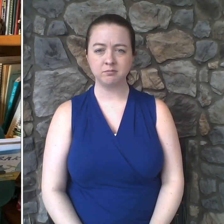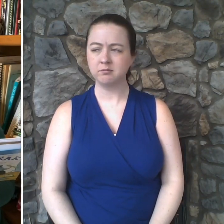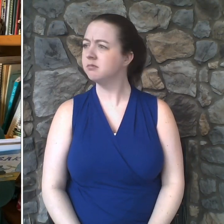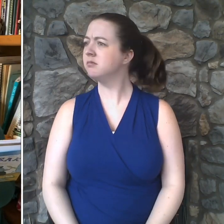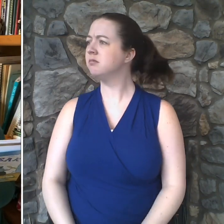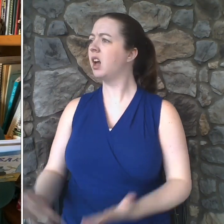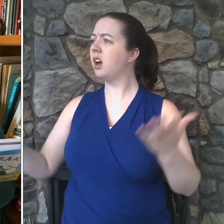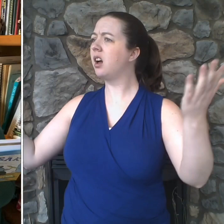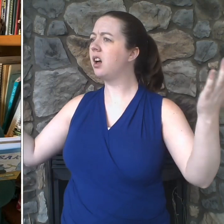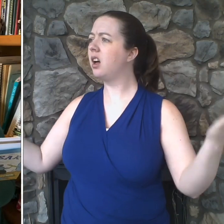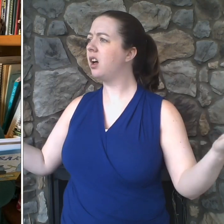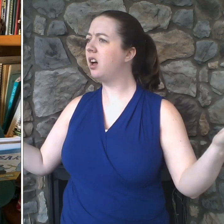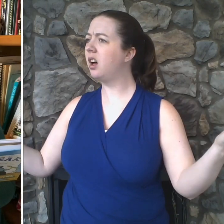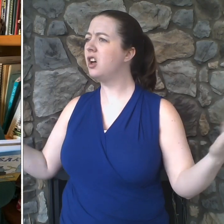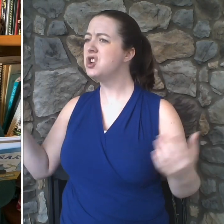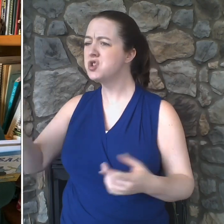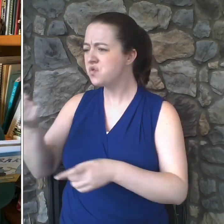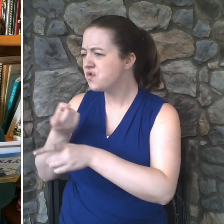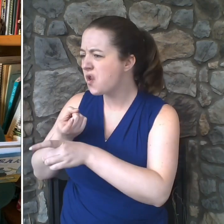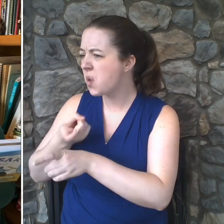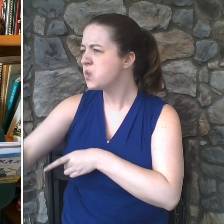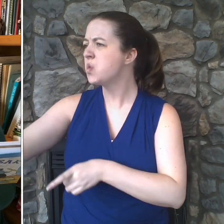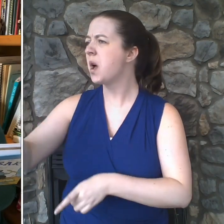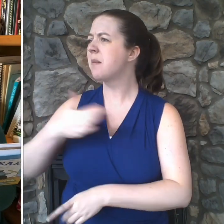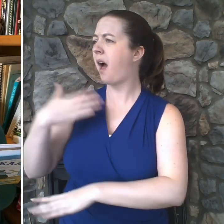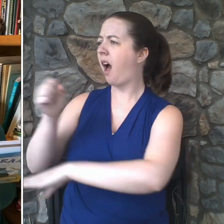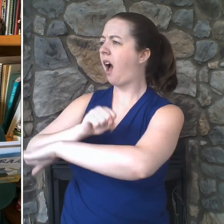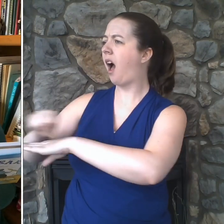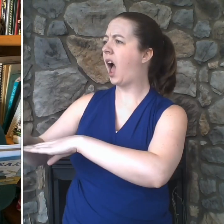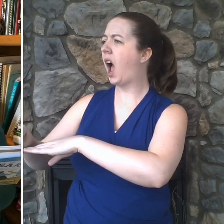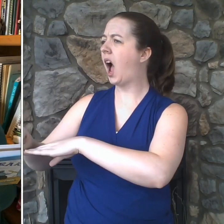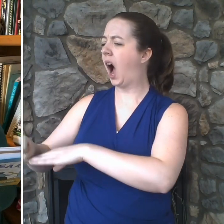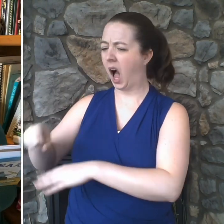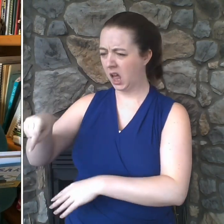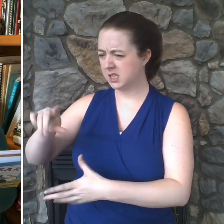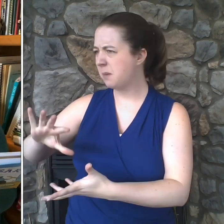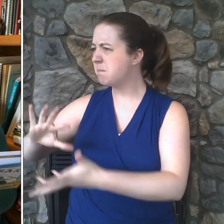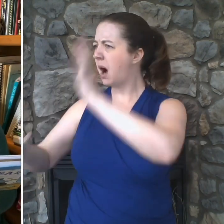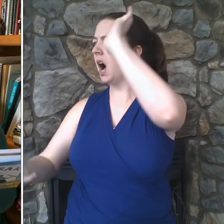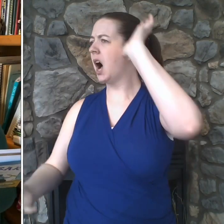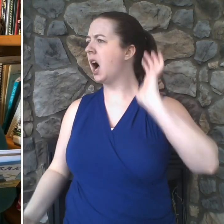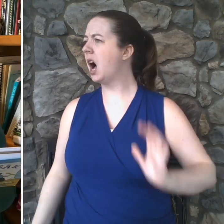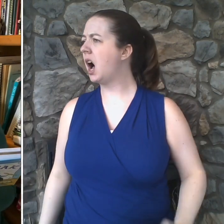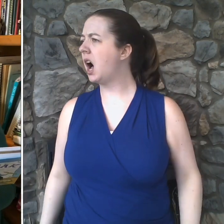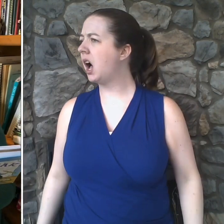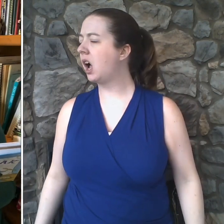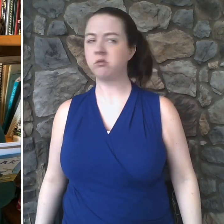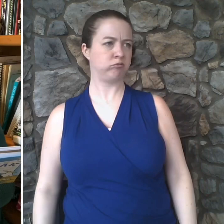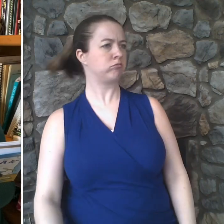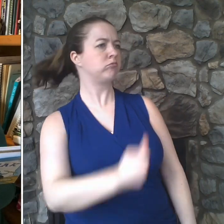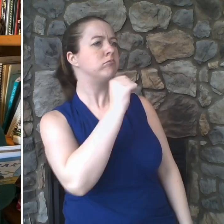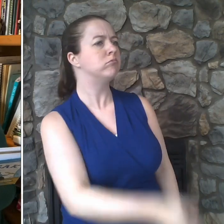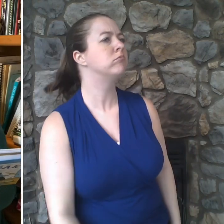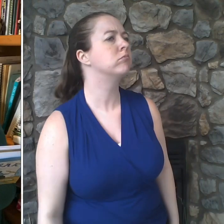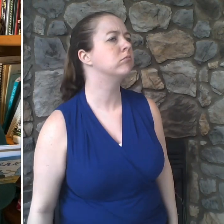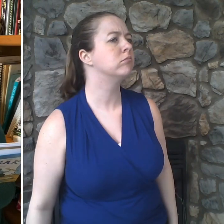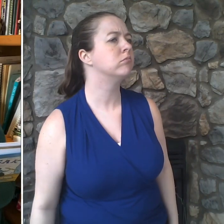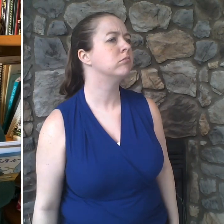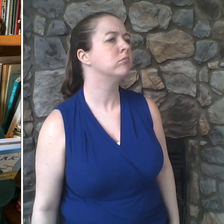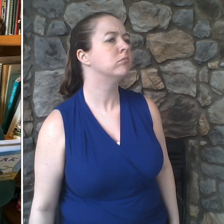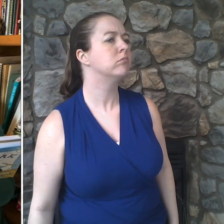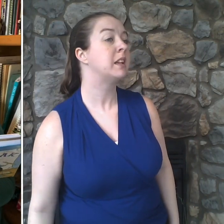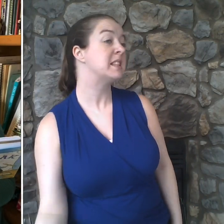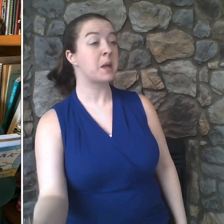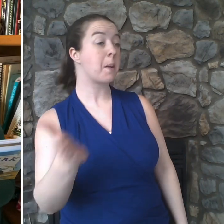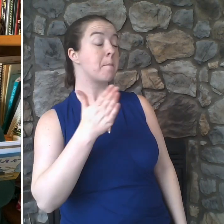Hey, shouted Squeak. You've ruined my stage. This is a mess. It is not, said